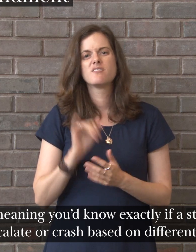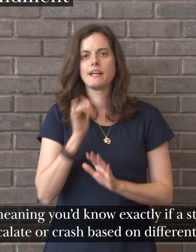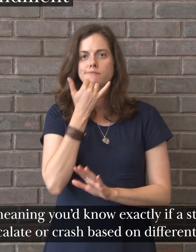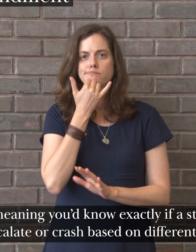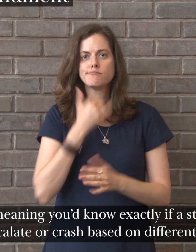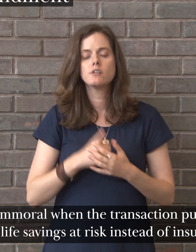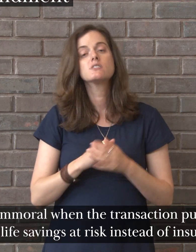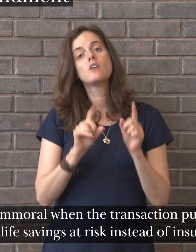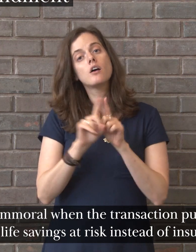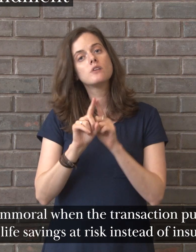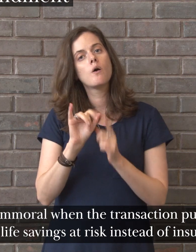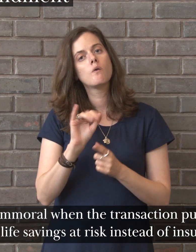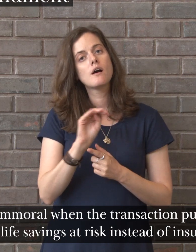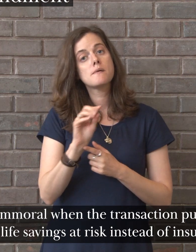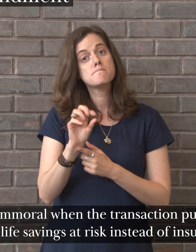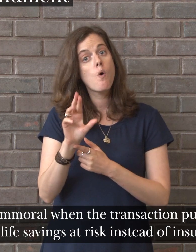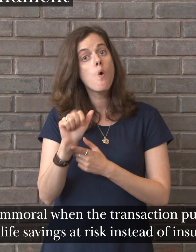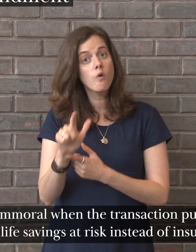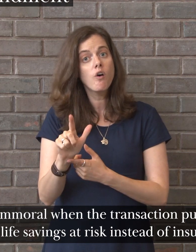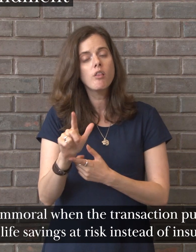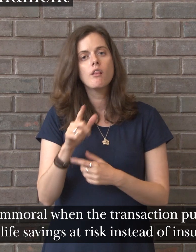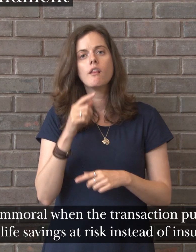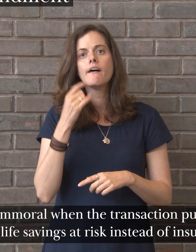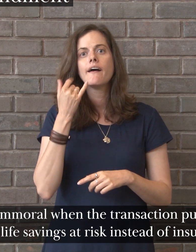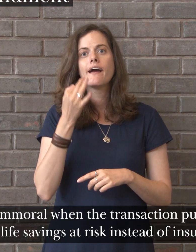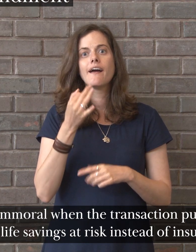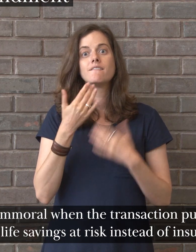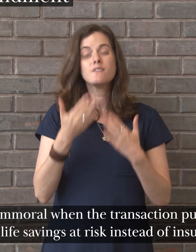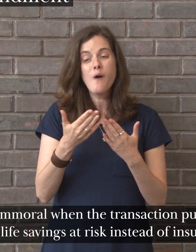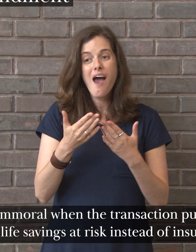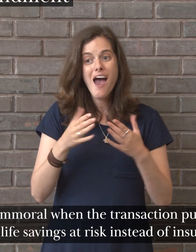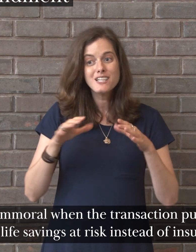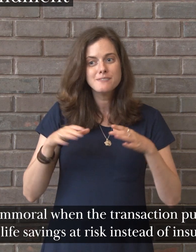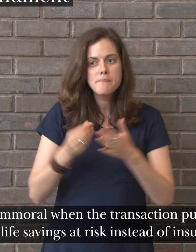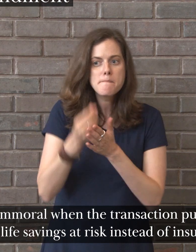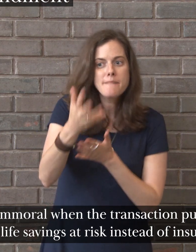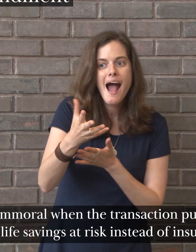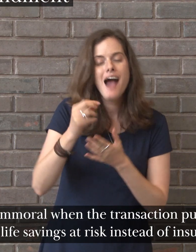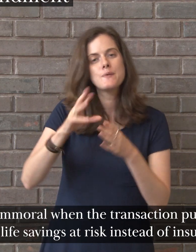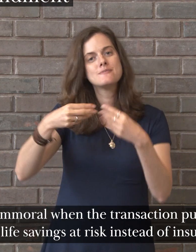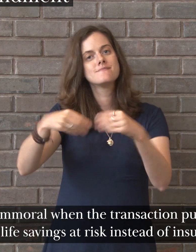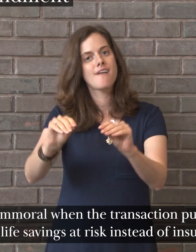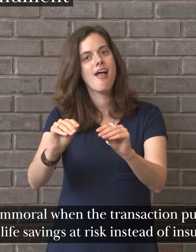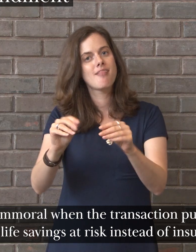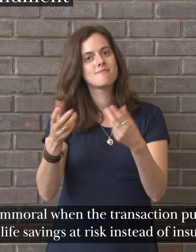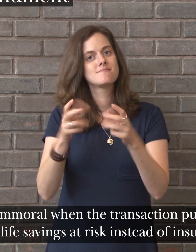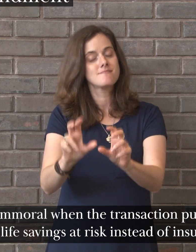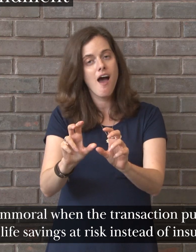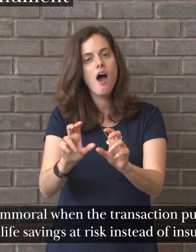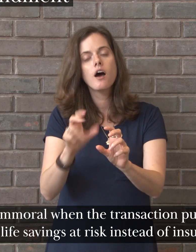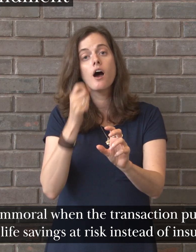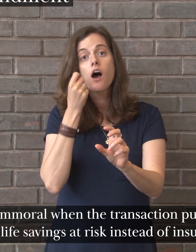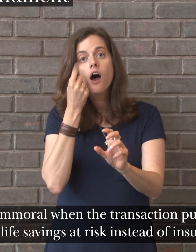It's also immoral when the transaction puts one's own or another's life savings at risk.